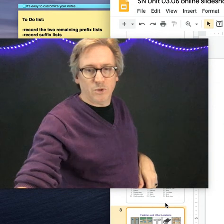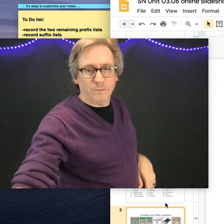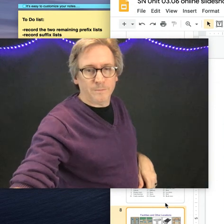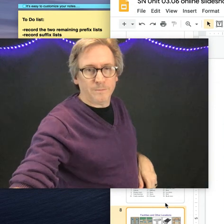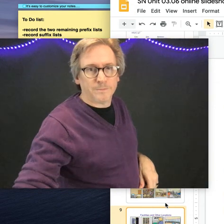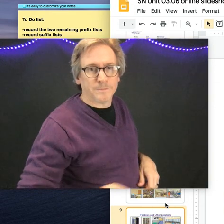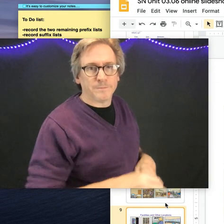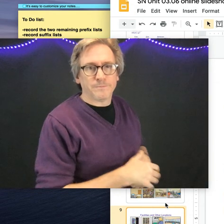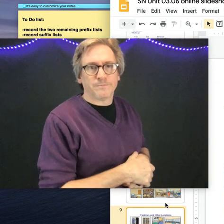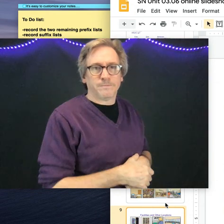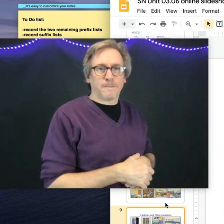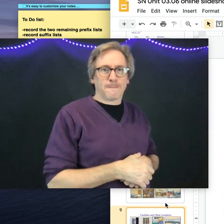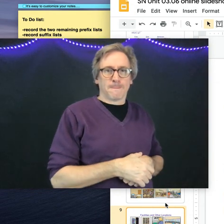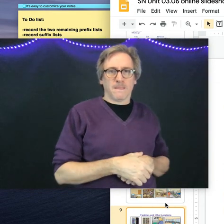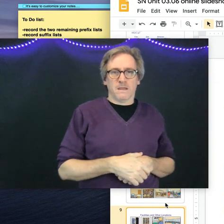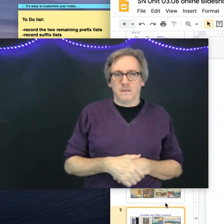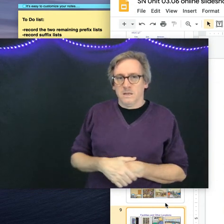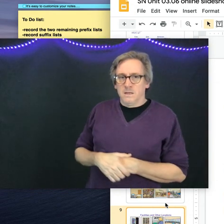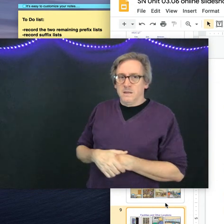Cool.